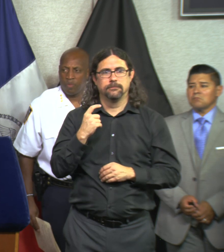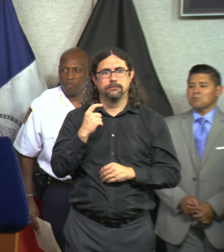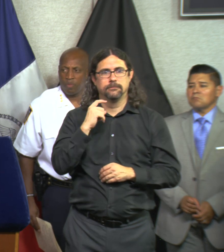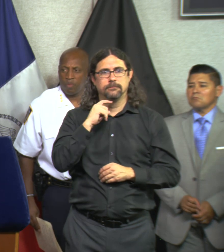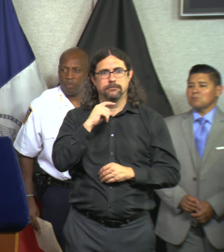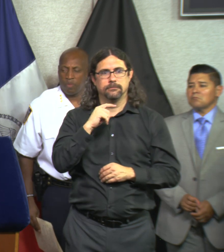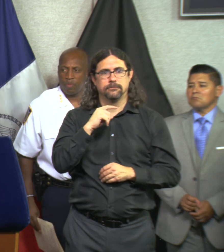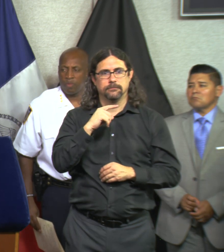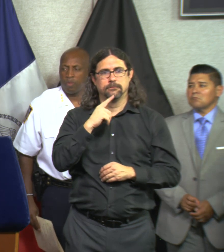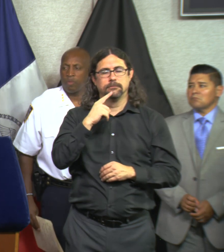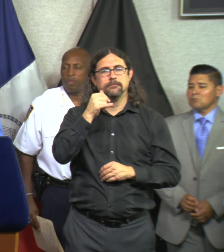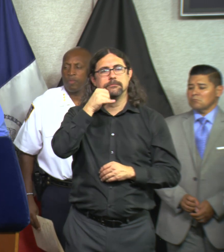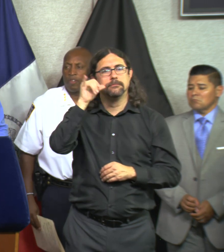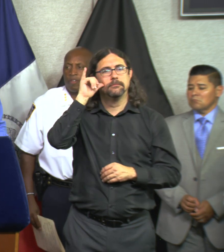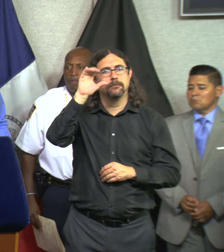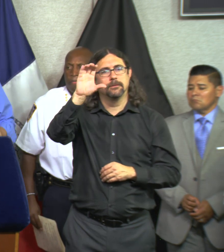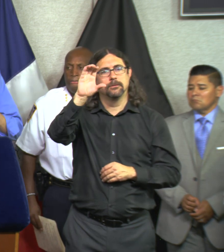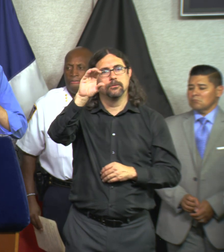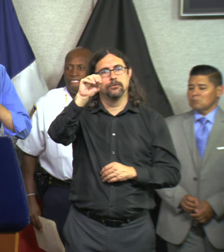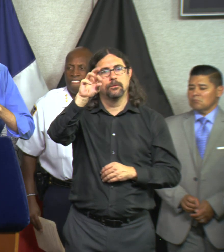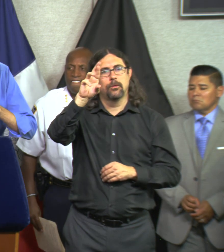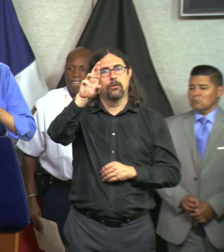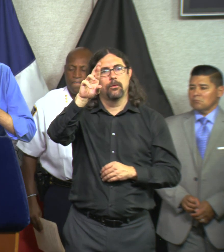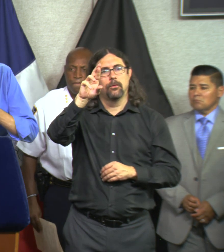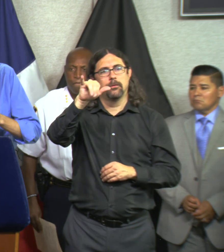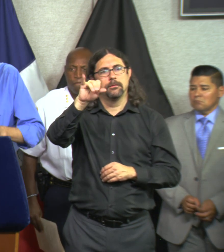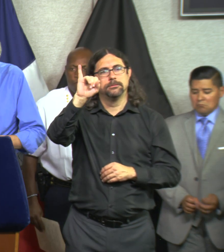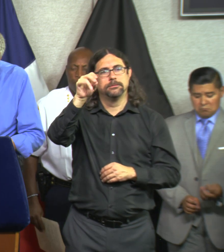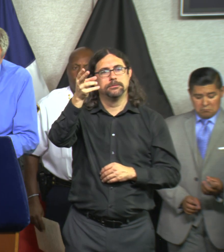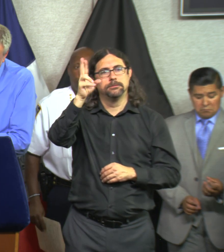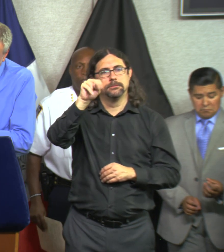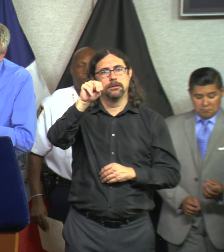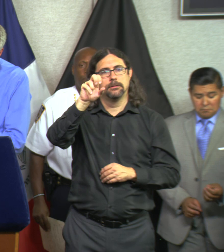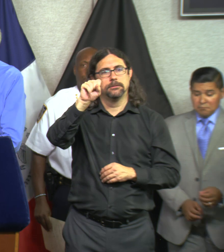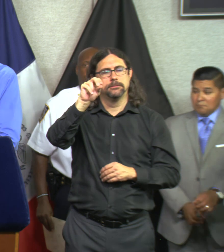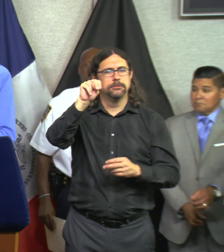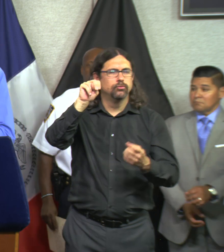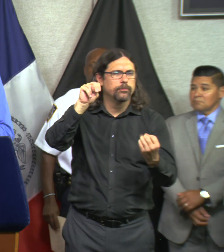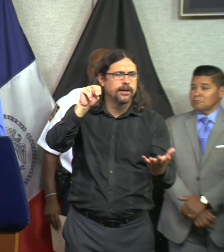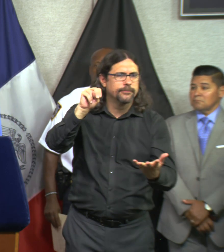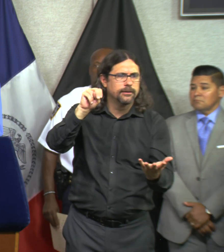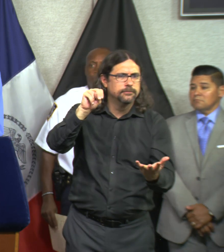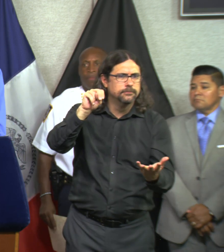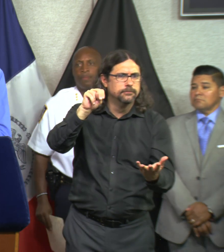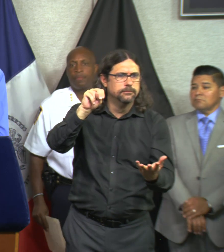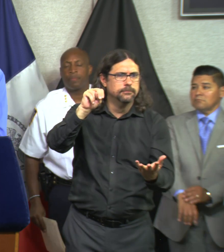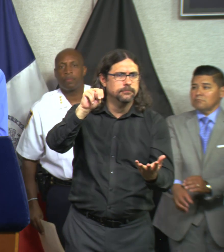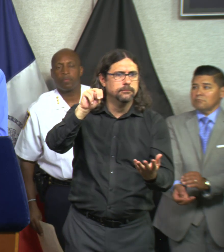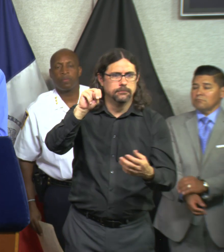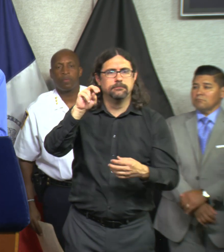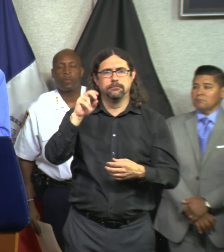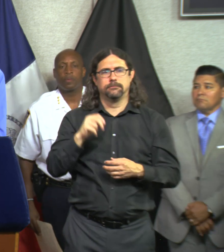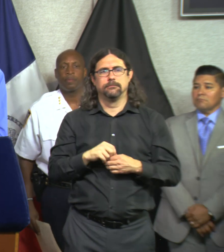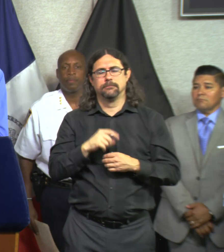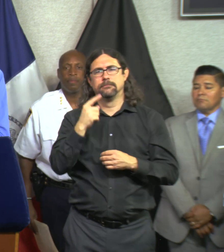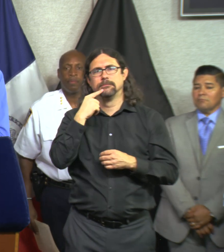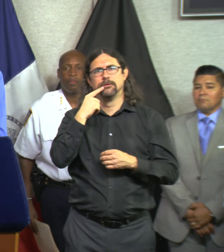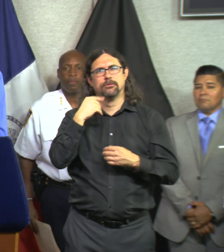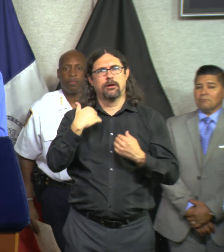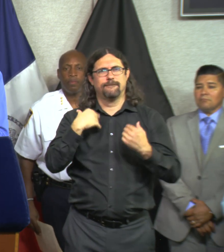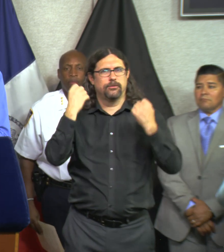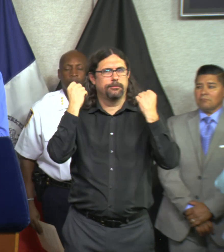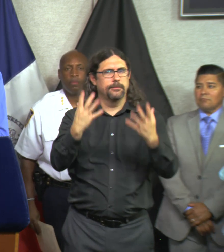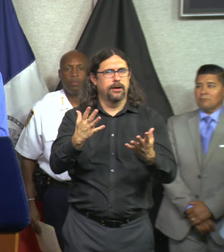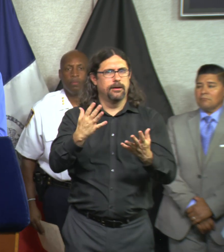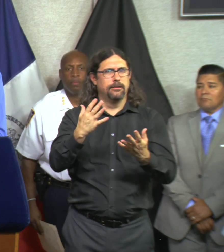parking spaces in the city and we ought to reclaim some of the space and use it for the public. Do you agree with that? I think it's